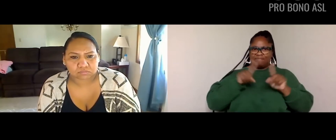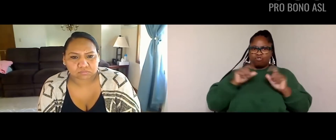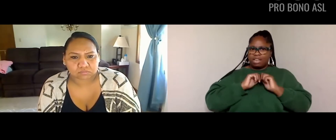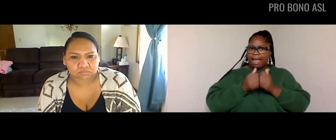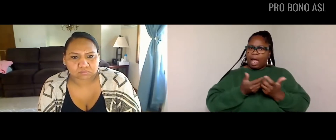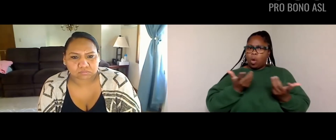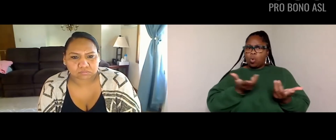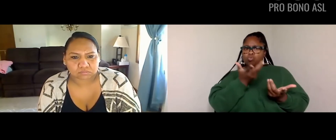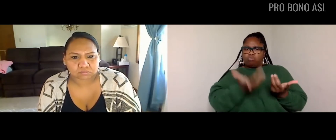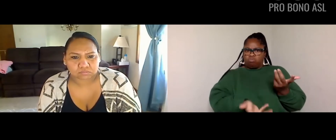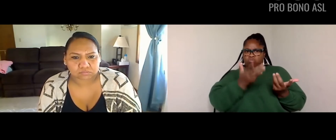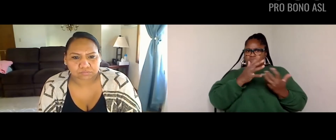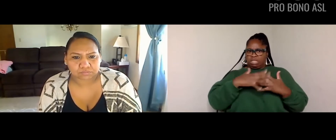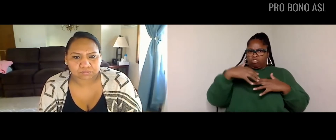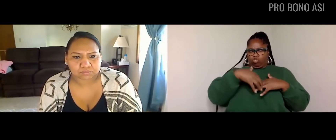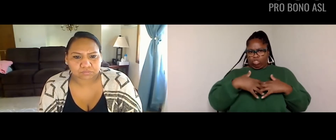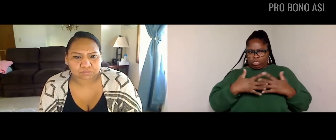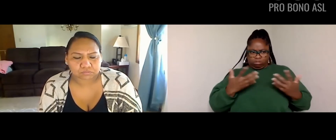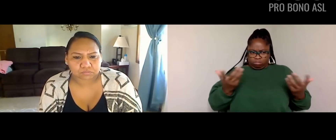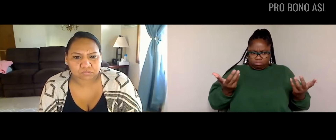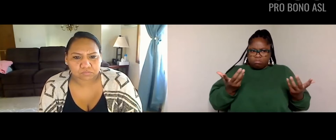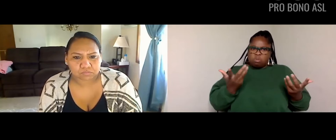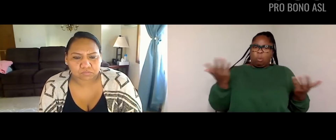general American community? What are the differences?